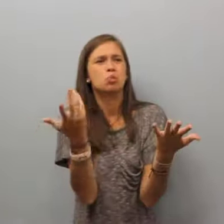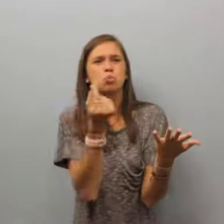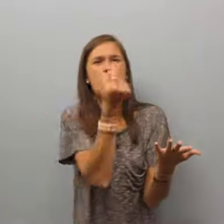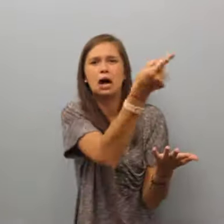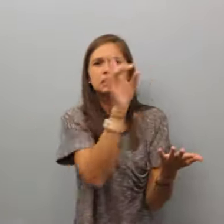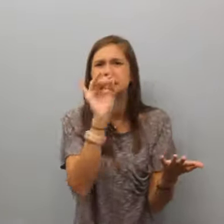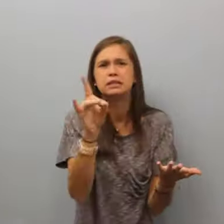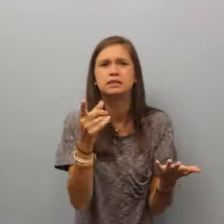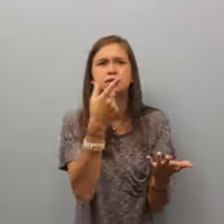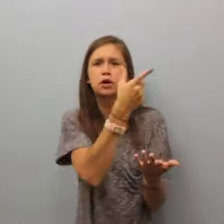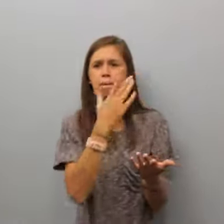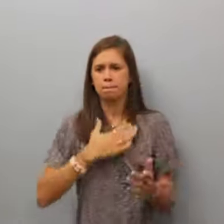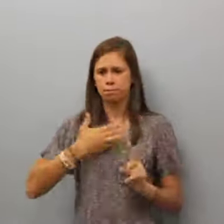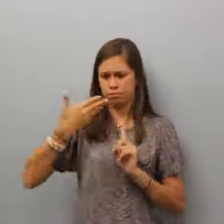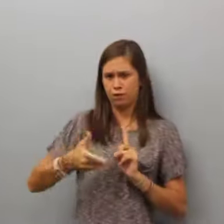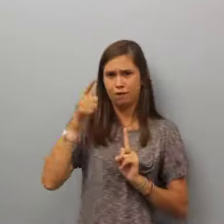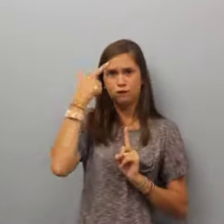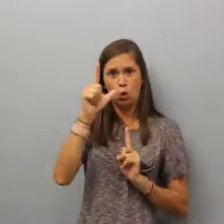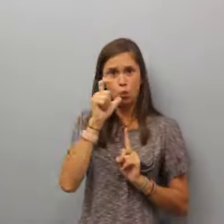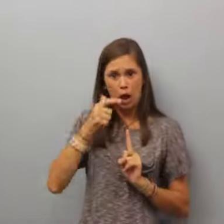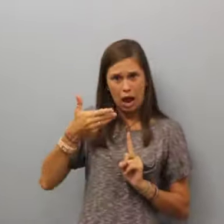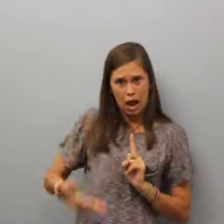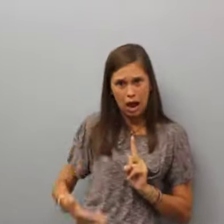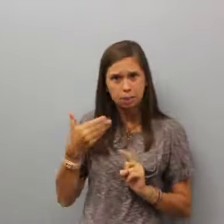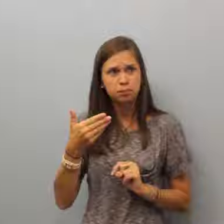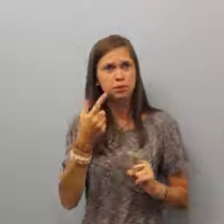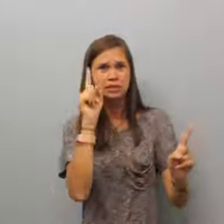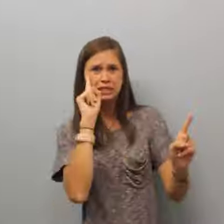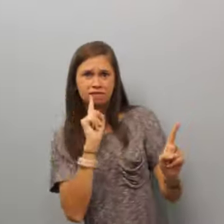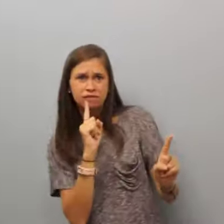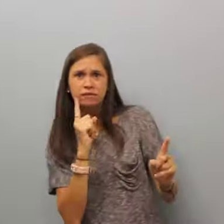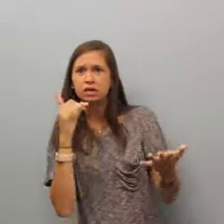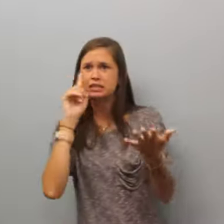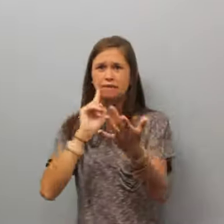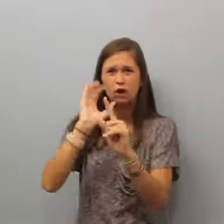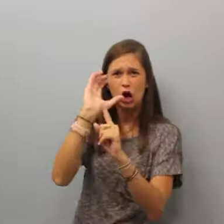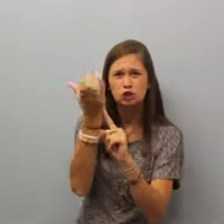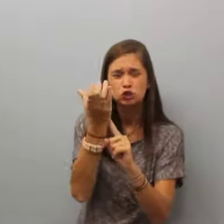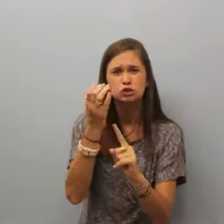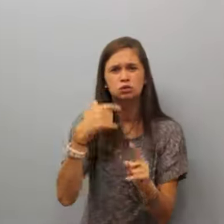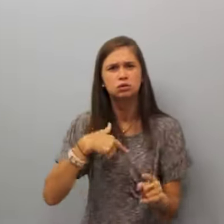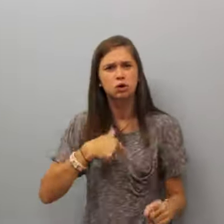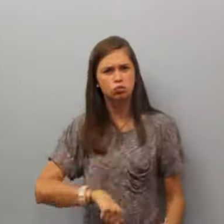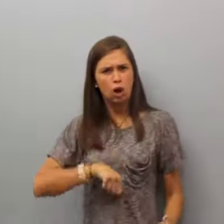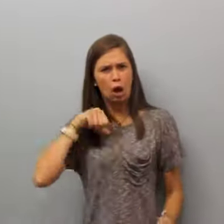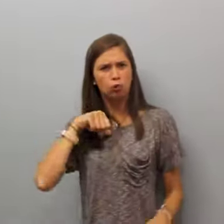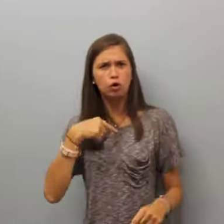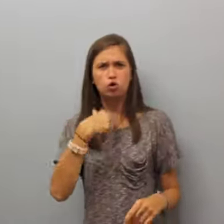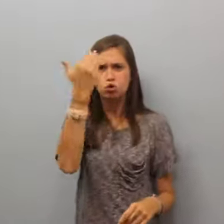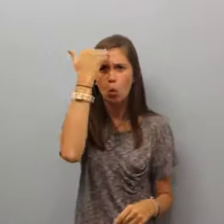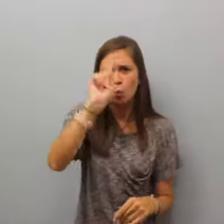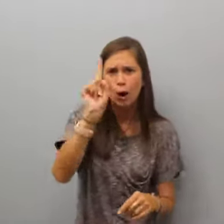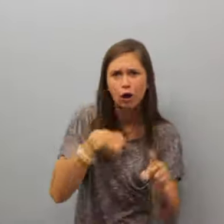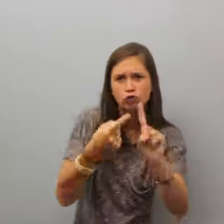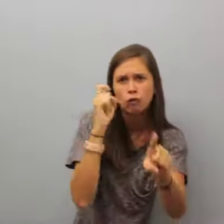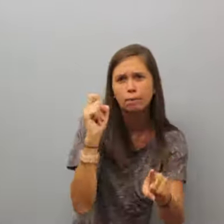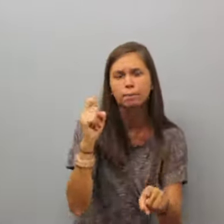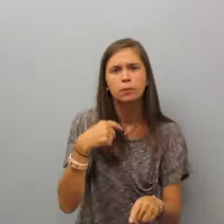skills of interacting with both cultures. You know, everything that I did about who I am now is a result